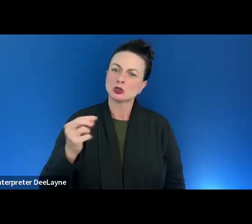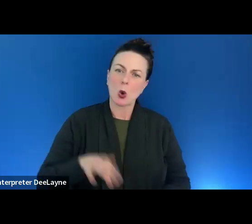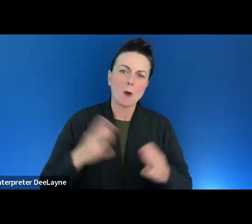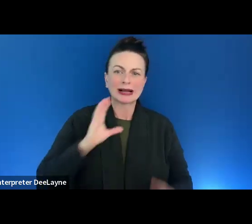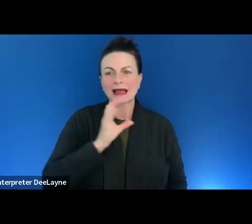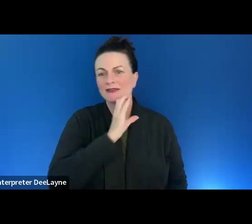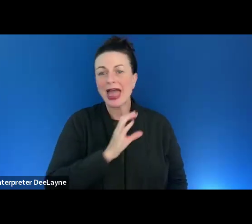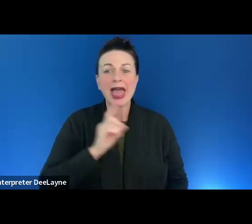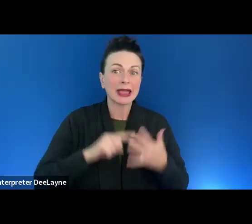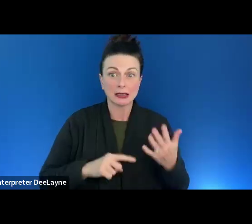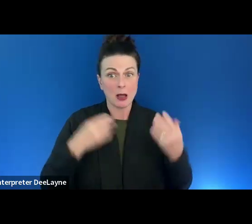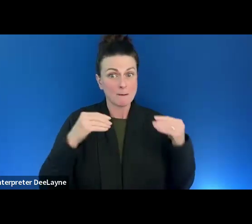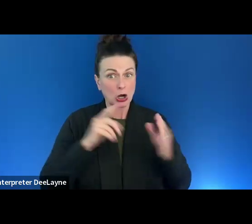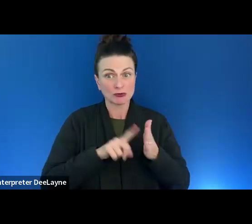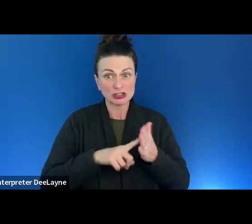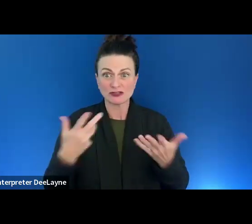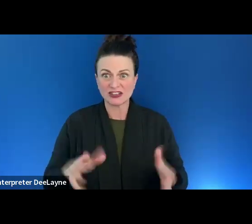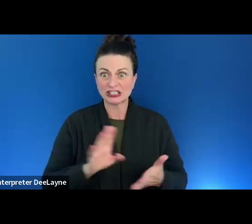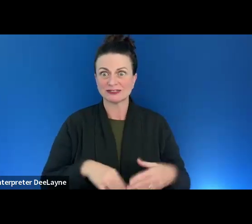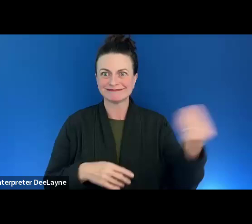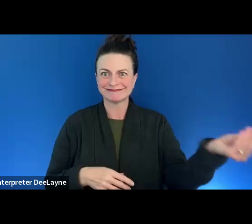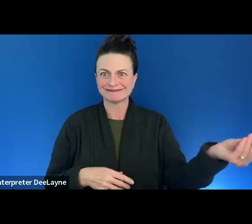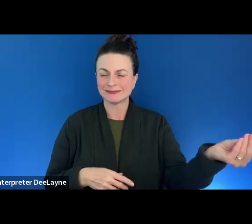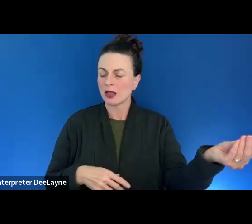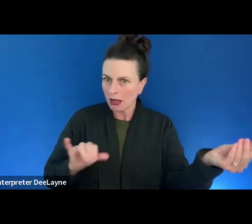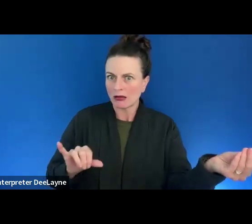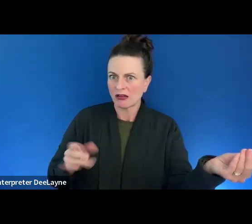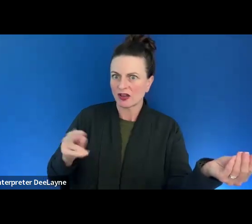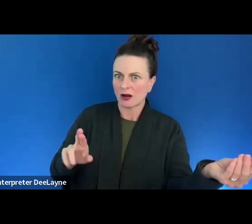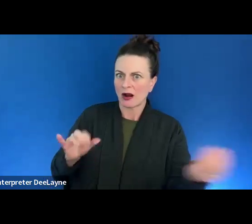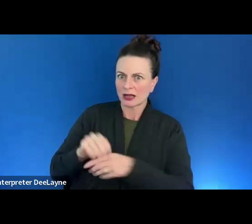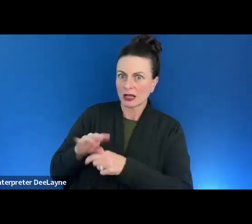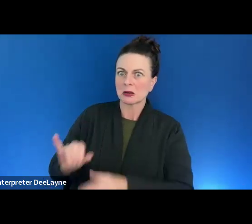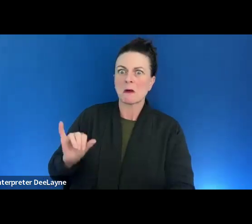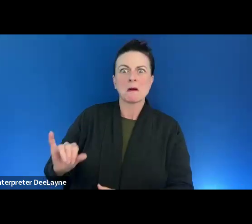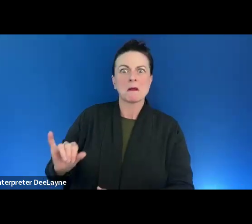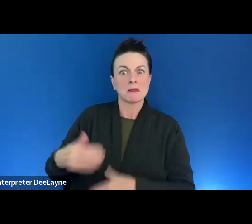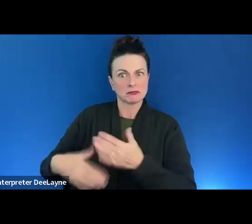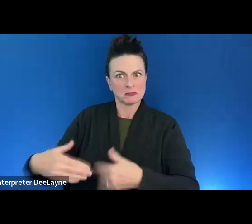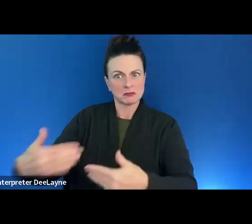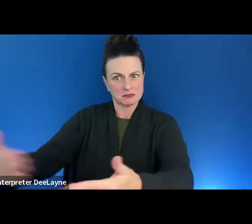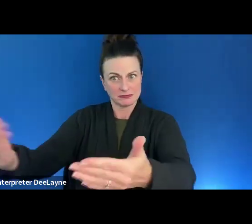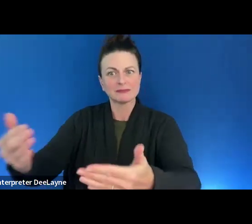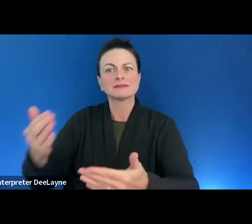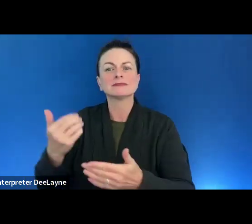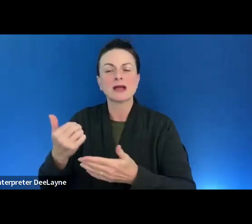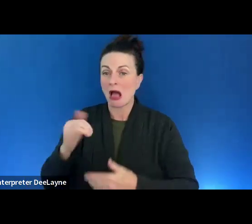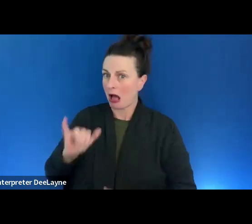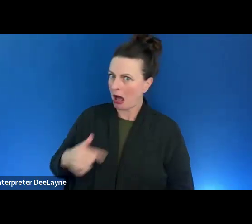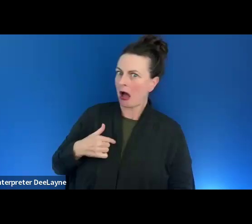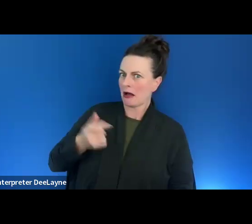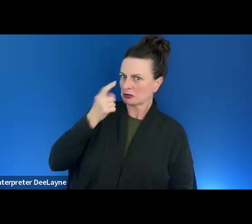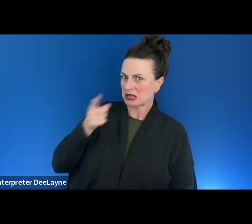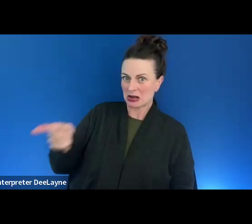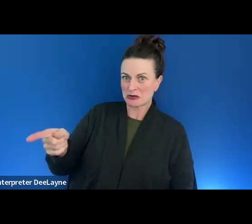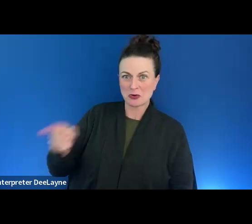a cafe, and here's the market research that I've done. That's really going to help move the conversation forward and help them understand that you're not